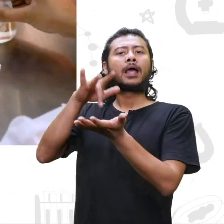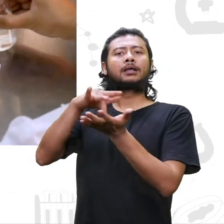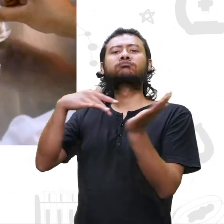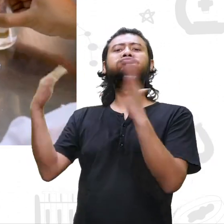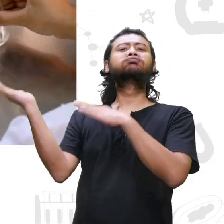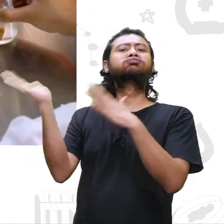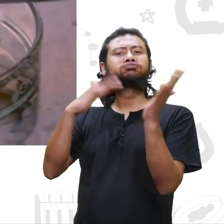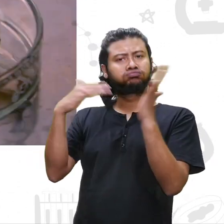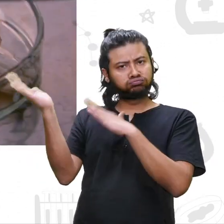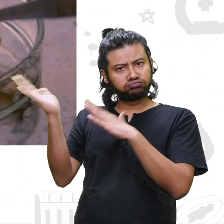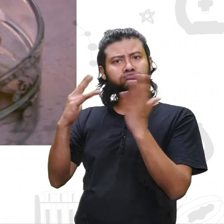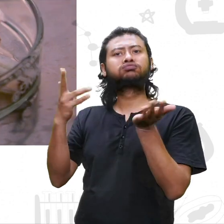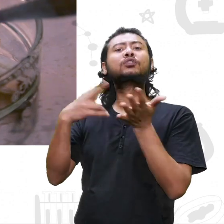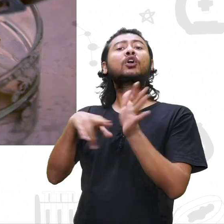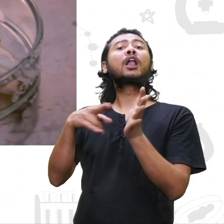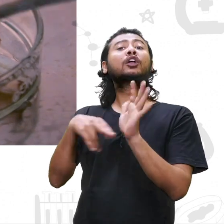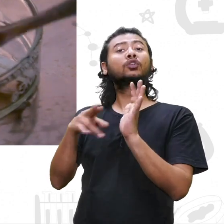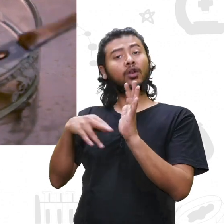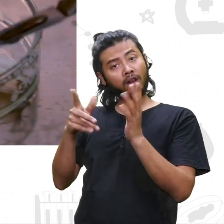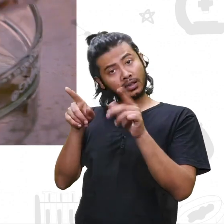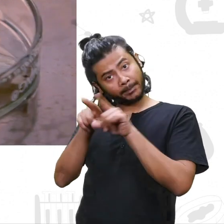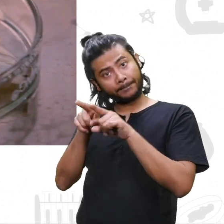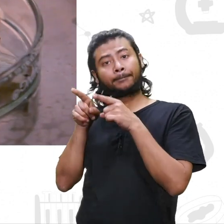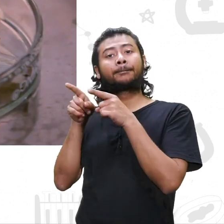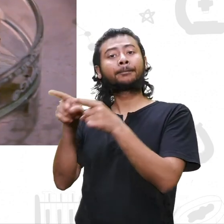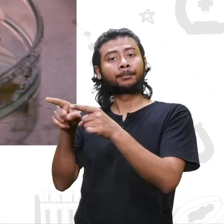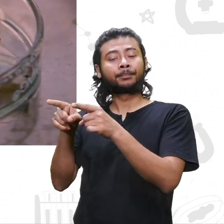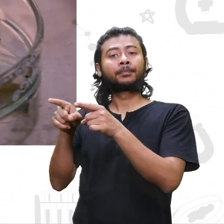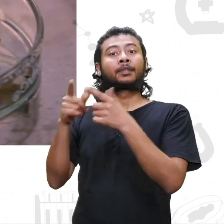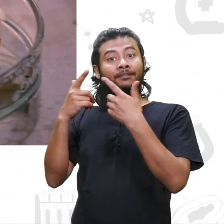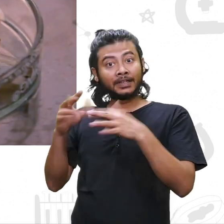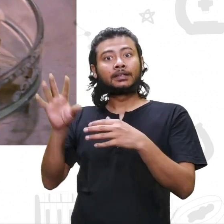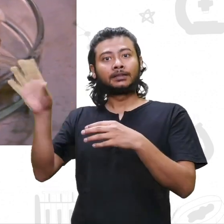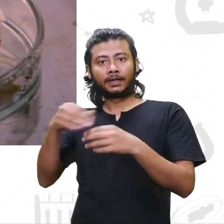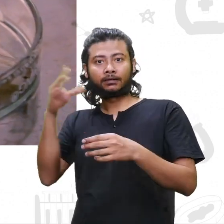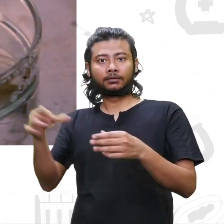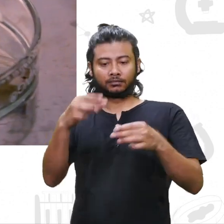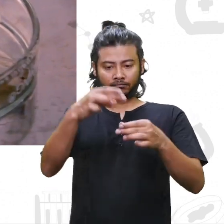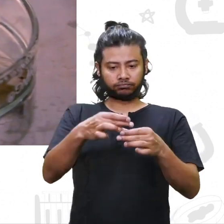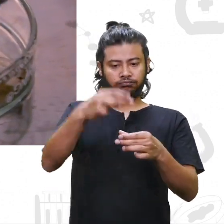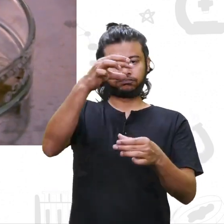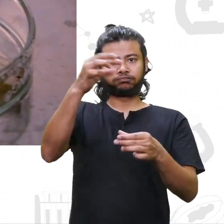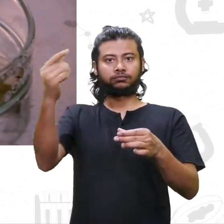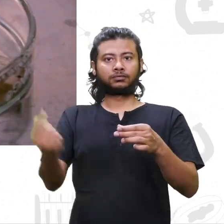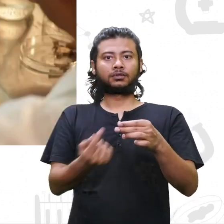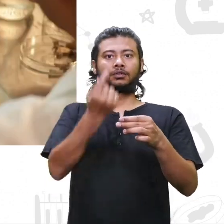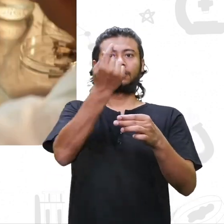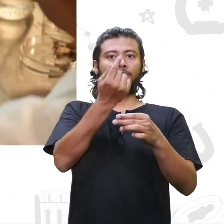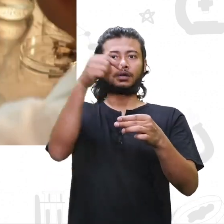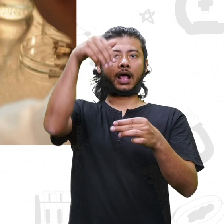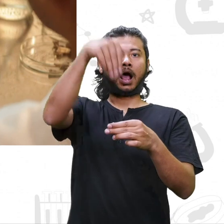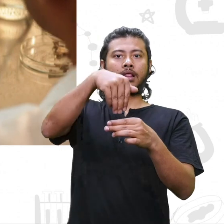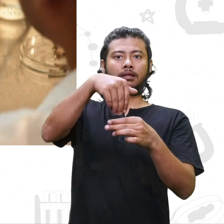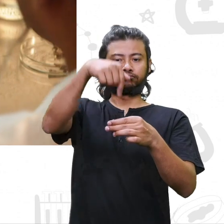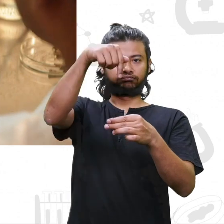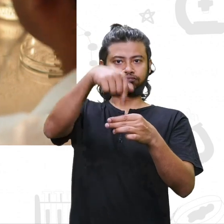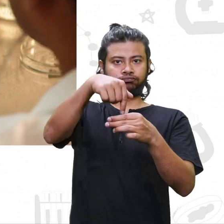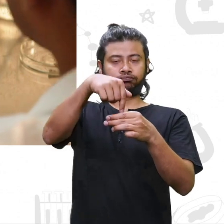Afterwards, it is being shifted in laminar air flow for further treatments. The next step is the inoculation